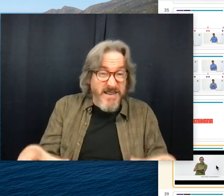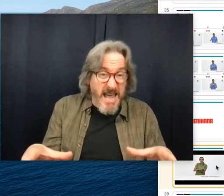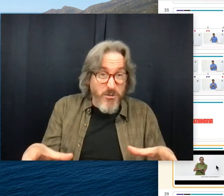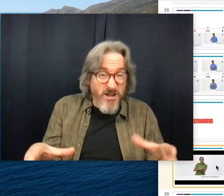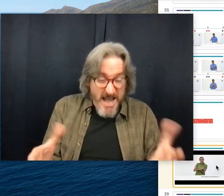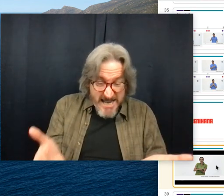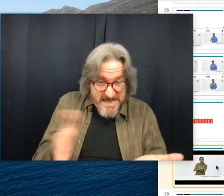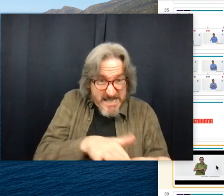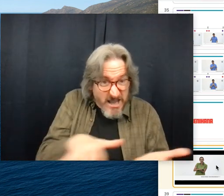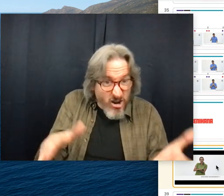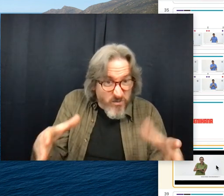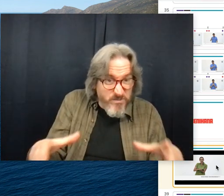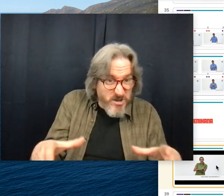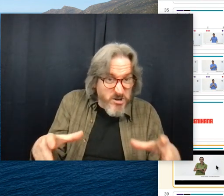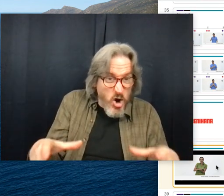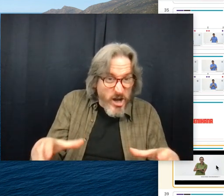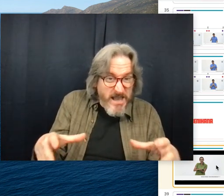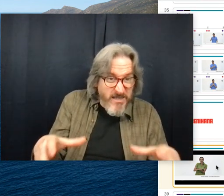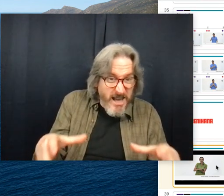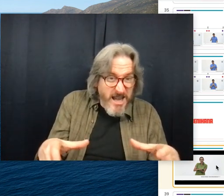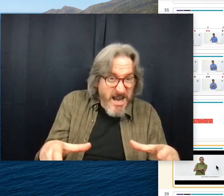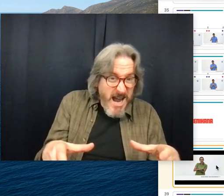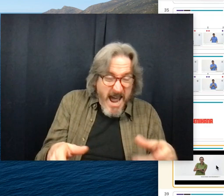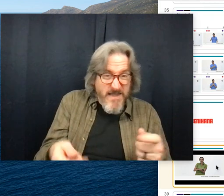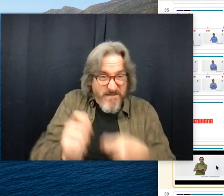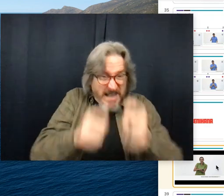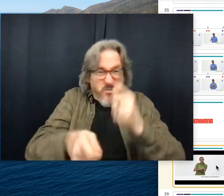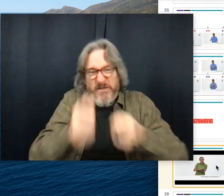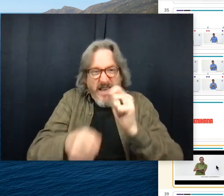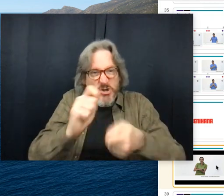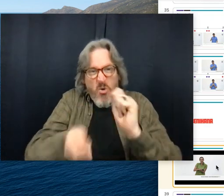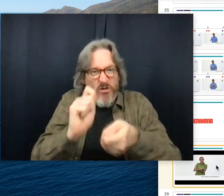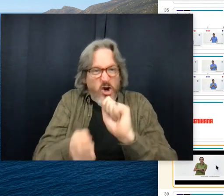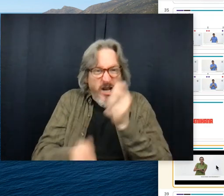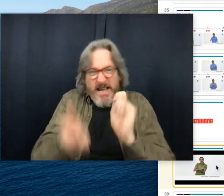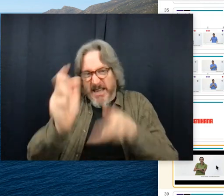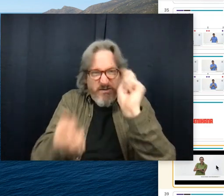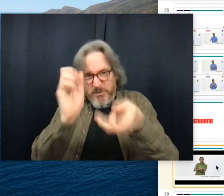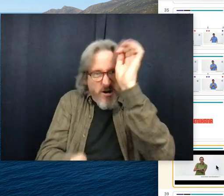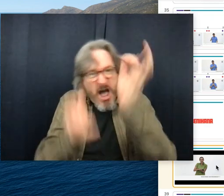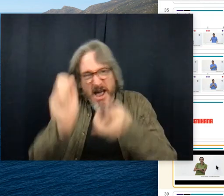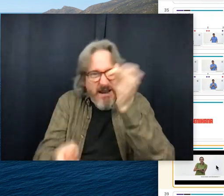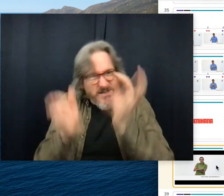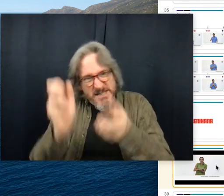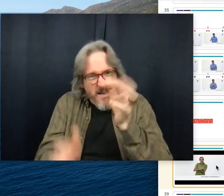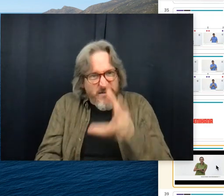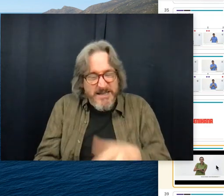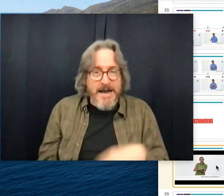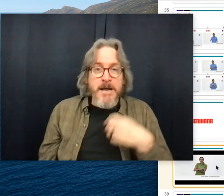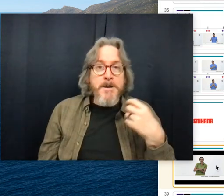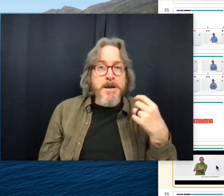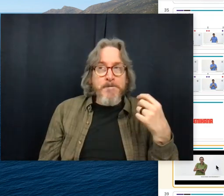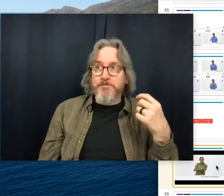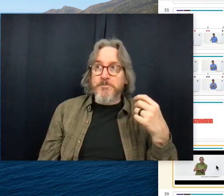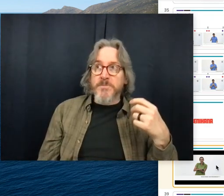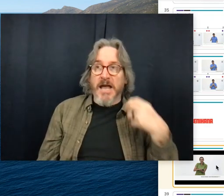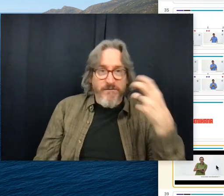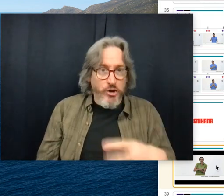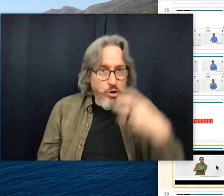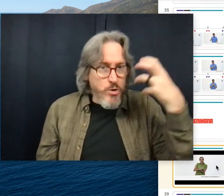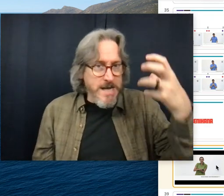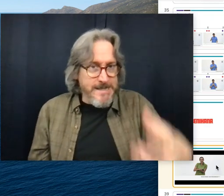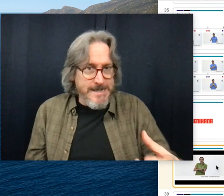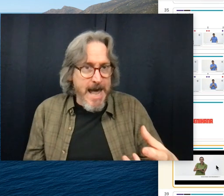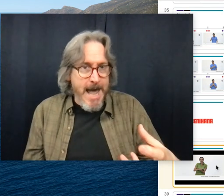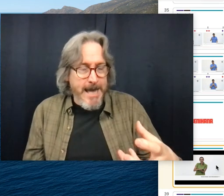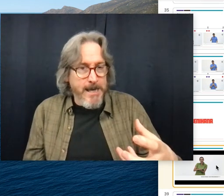middle of the table is this little cooking thing. And that's where they do all the cooking and they flip their knives and stuff like that. If